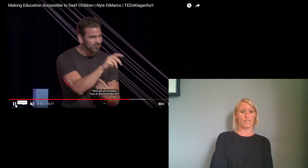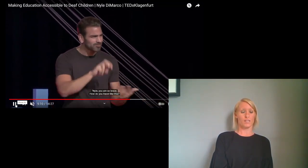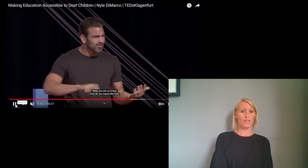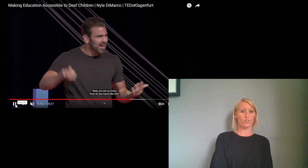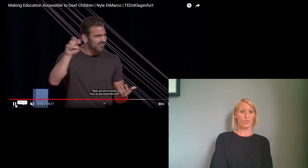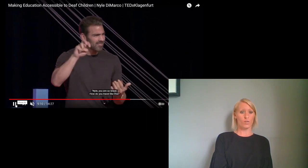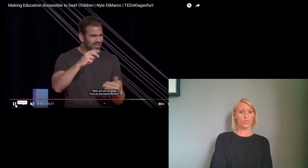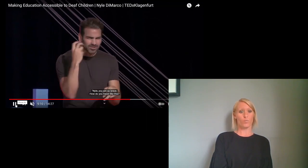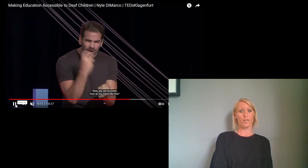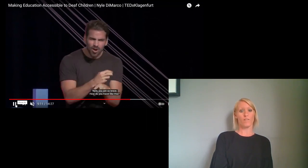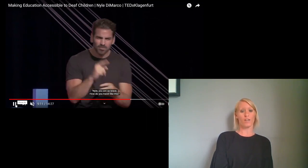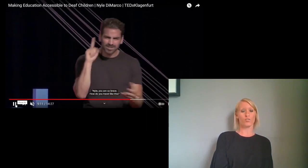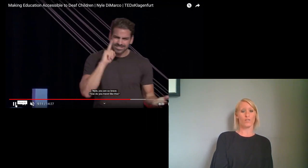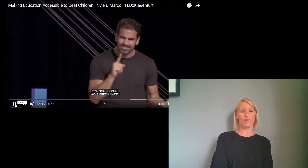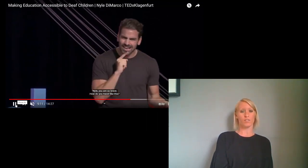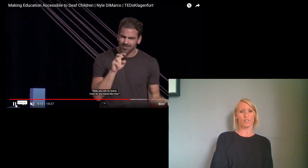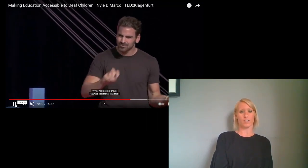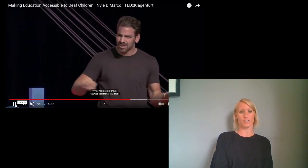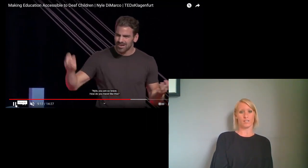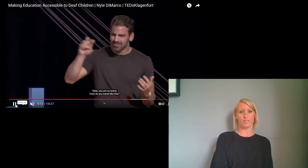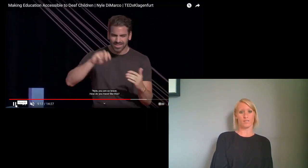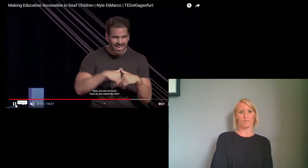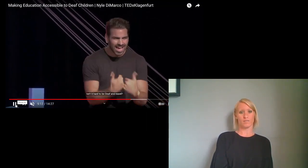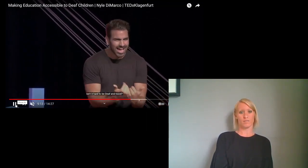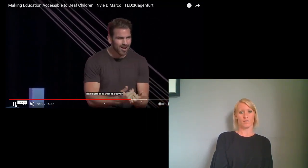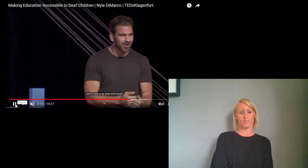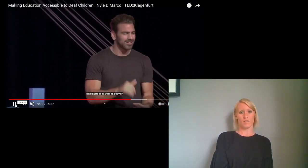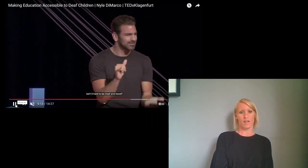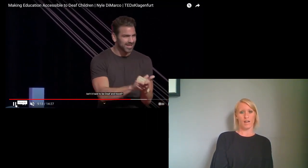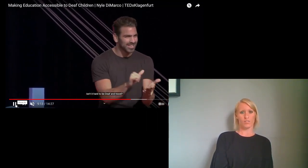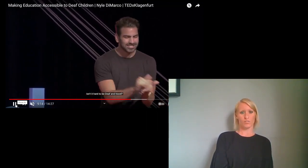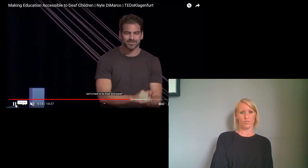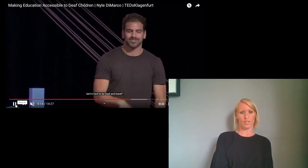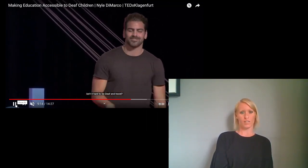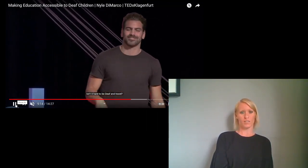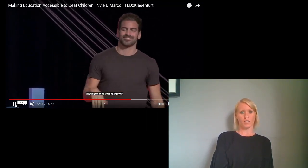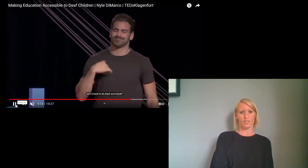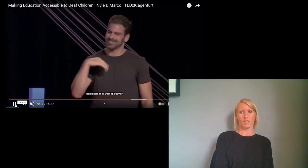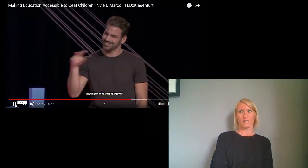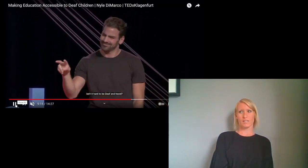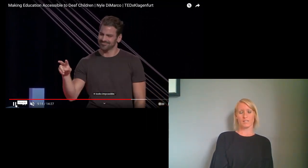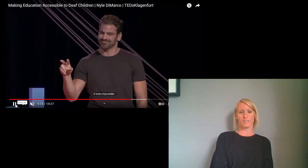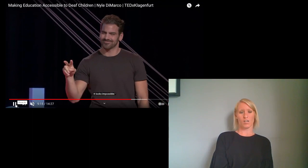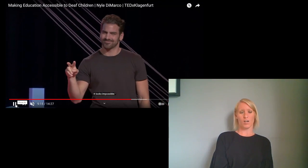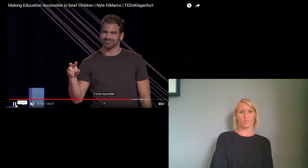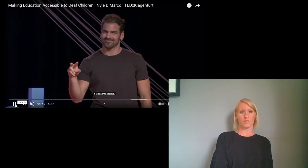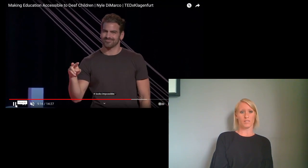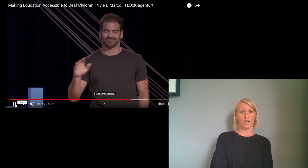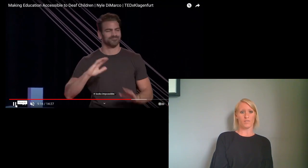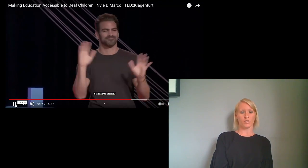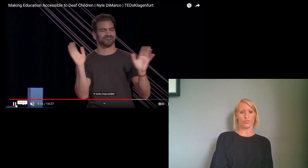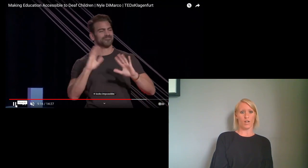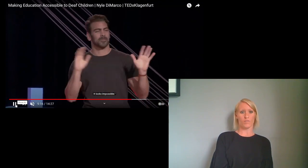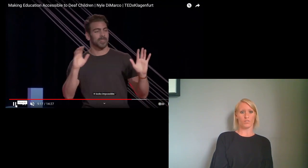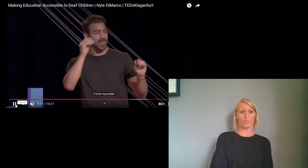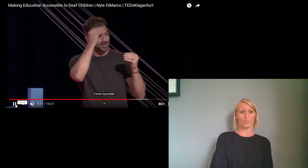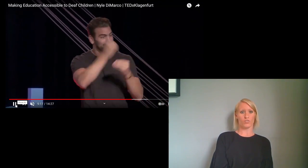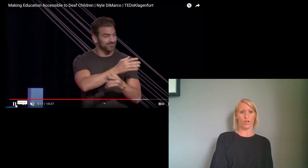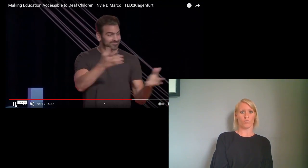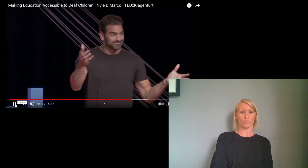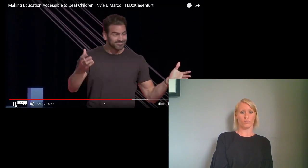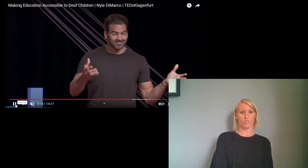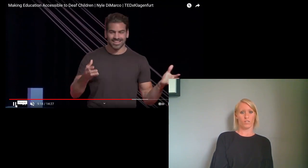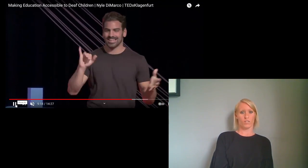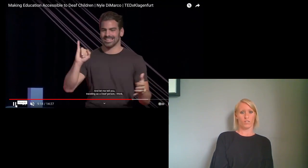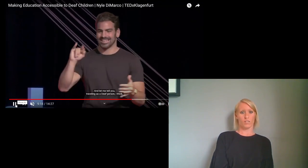were saying, "Nyle, you are so brave. How do you travel like this? How do you do it? Isn't it hard to be deaf and to travel?"